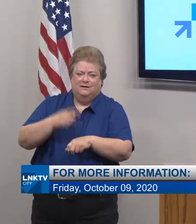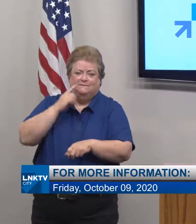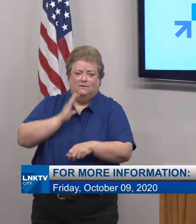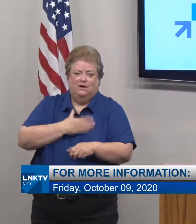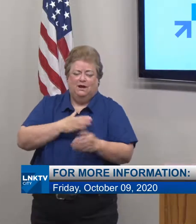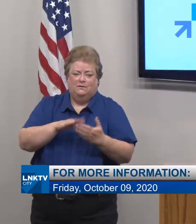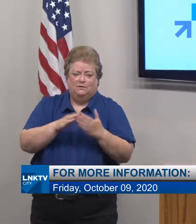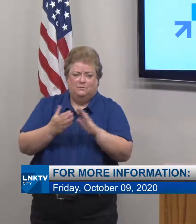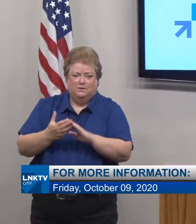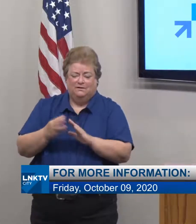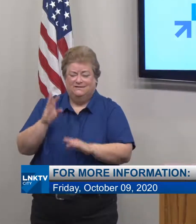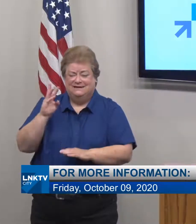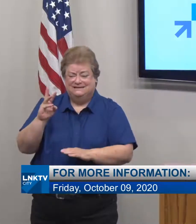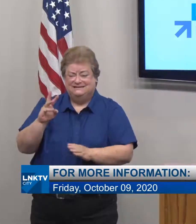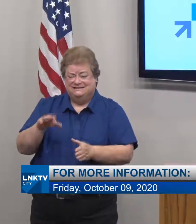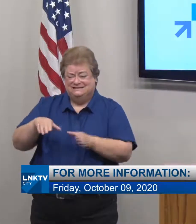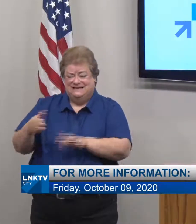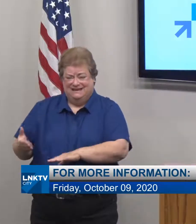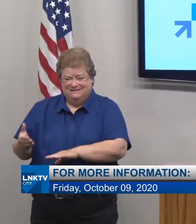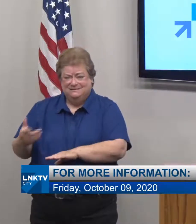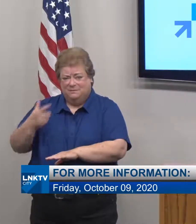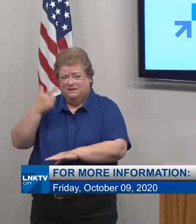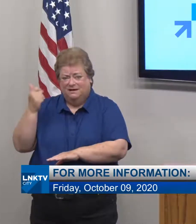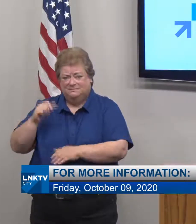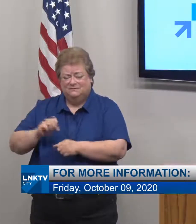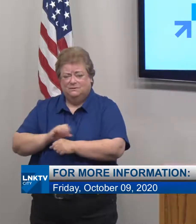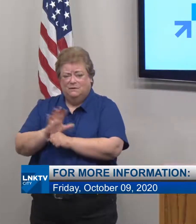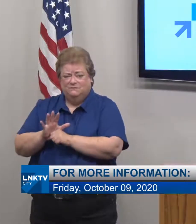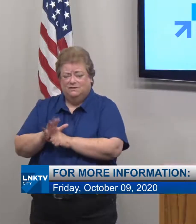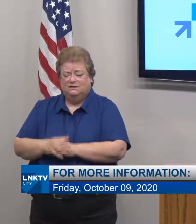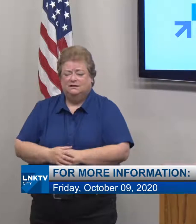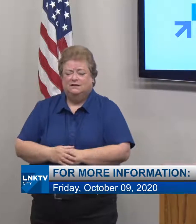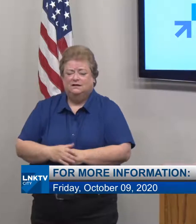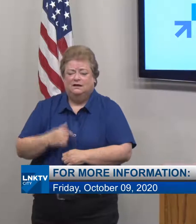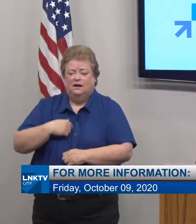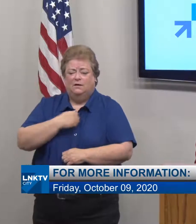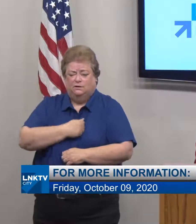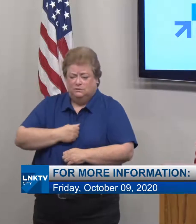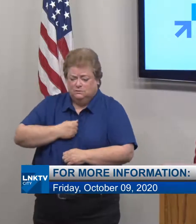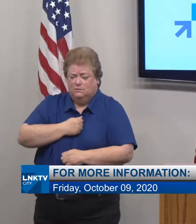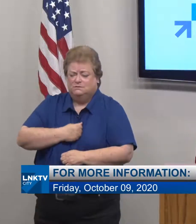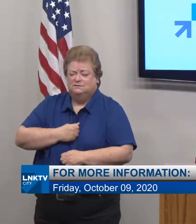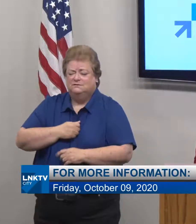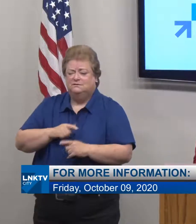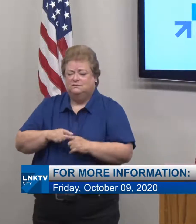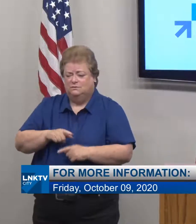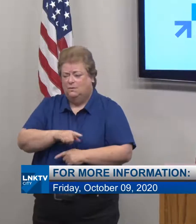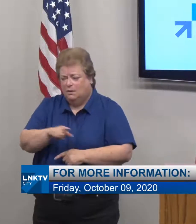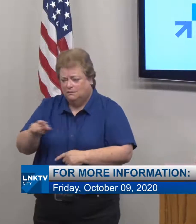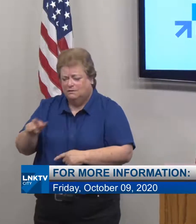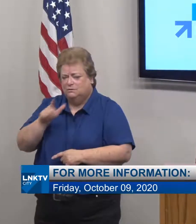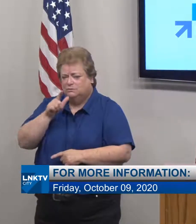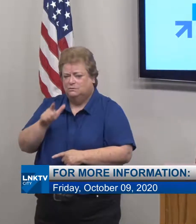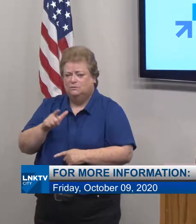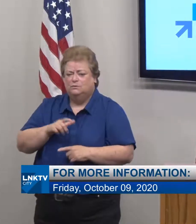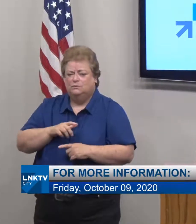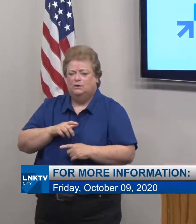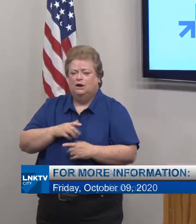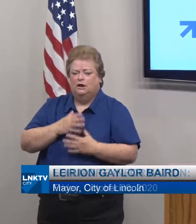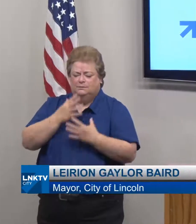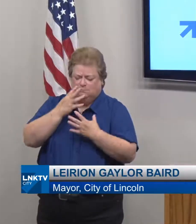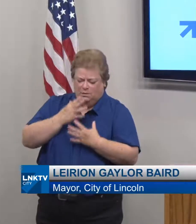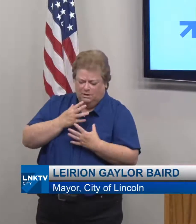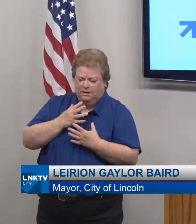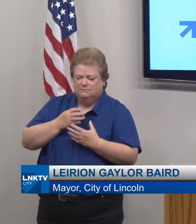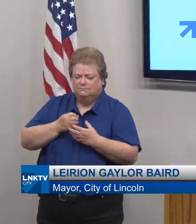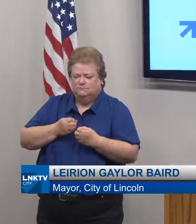6 deaths this week from COVID-19. Our condolences go out to all those who are mourning the loss of loved ones in our